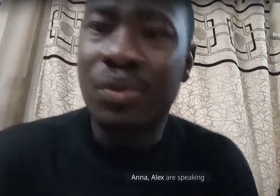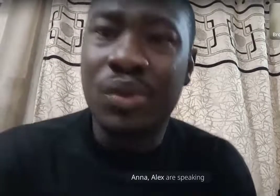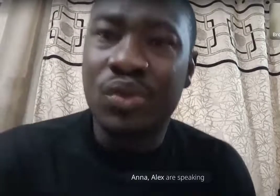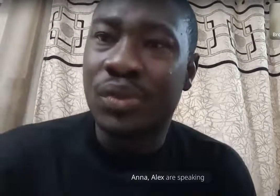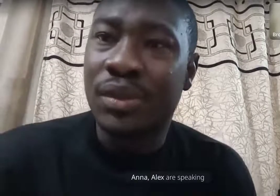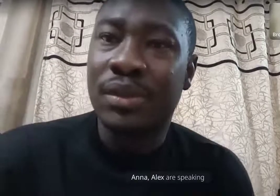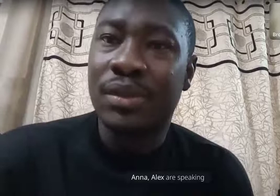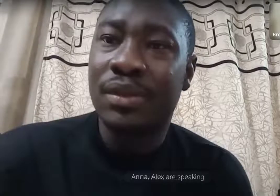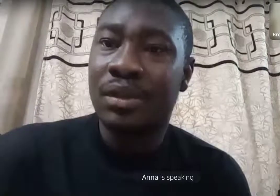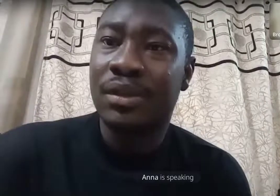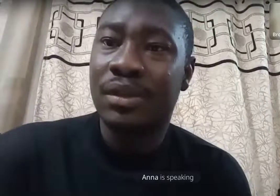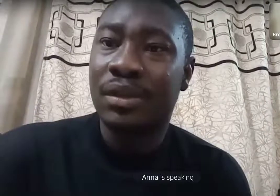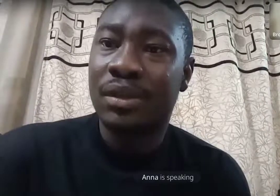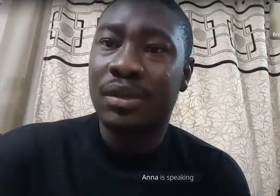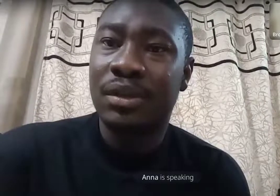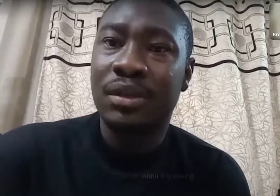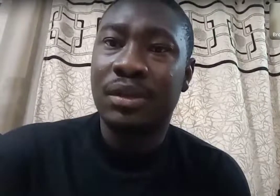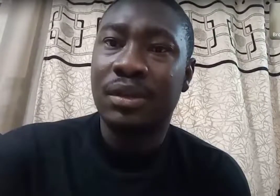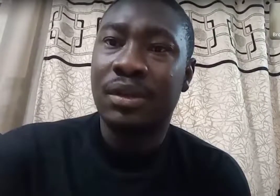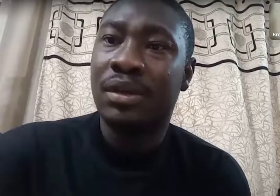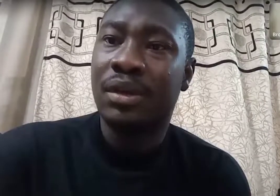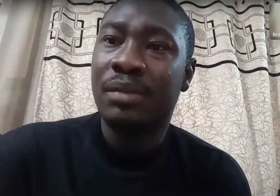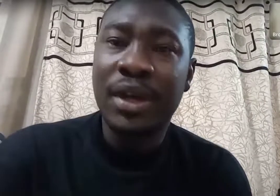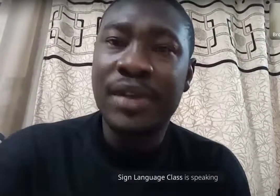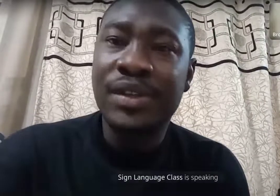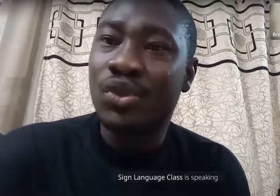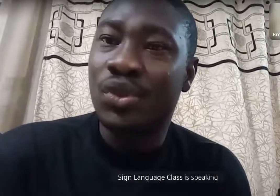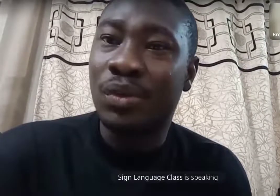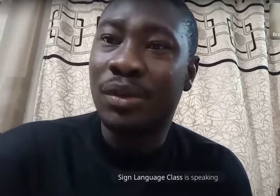Junwa. But I can see Uju.